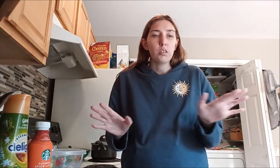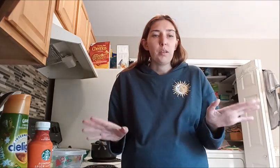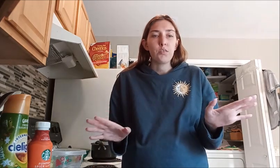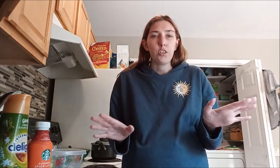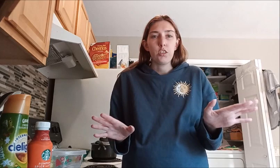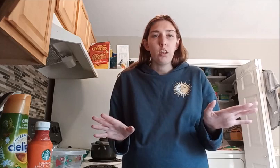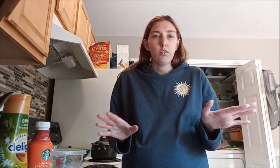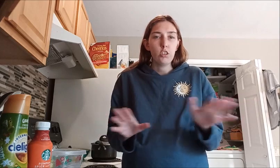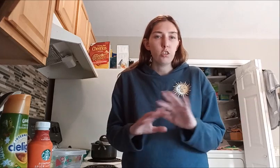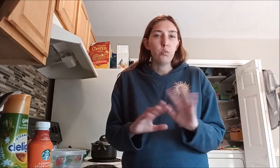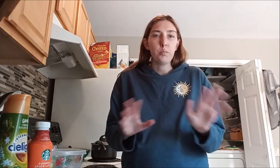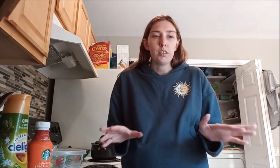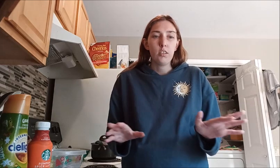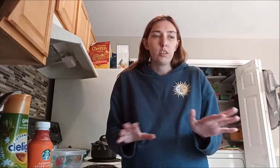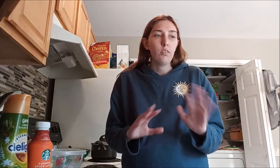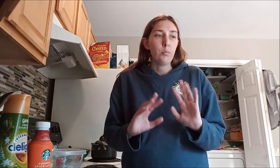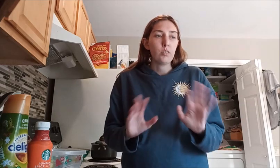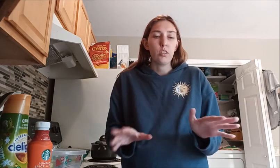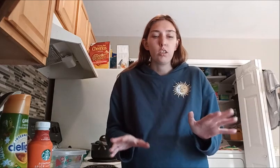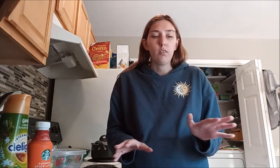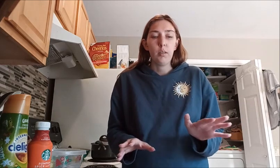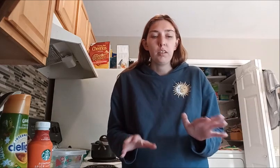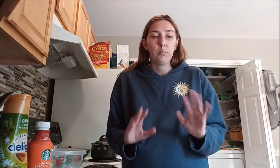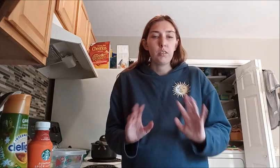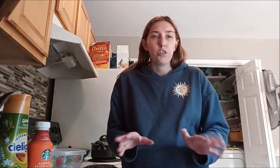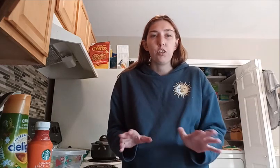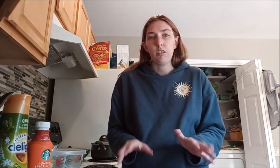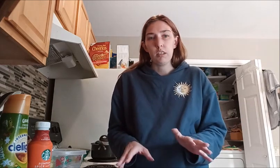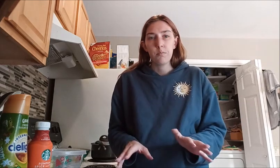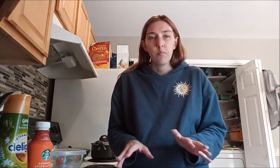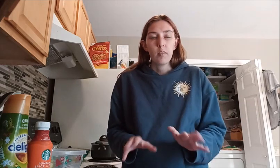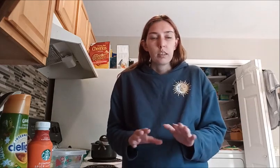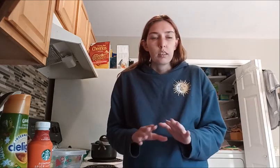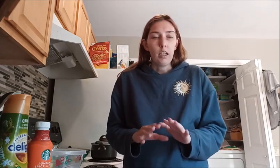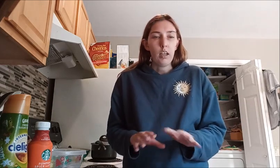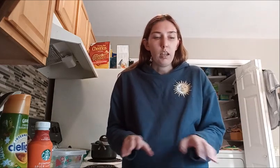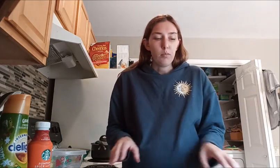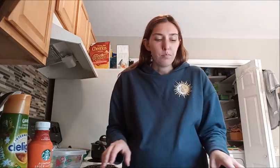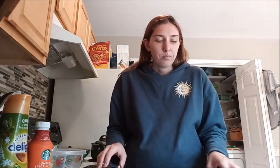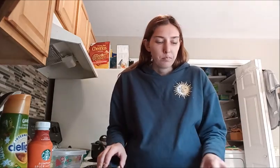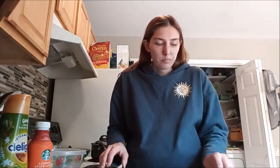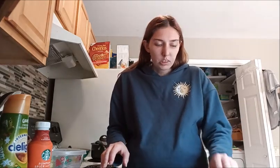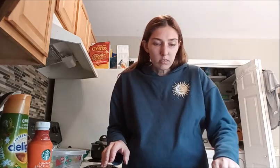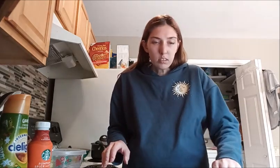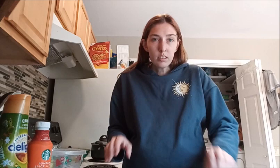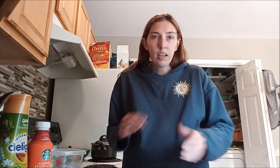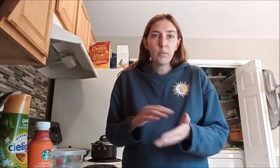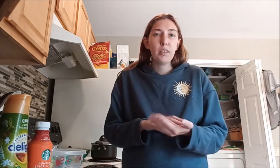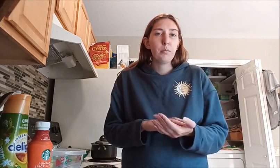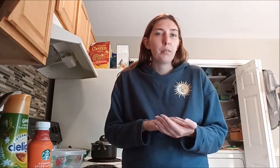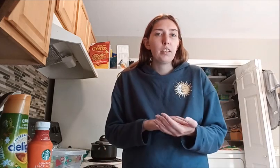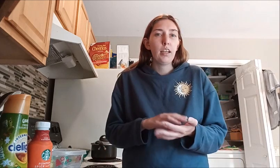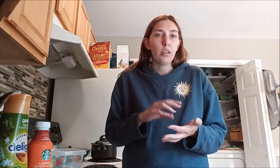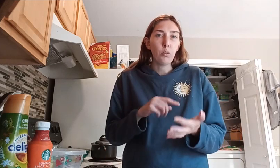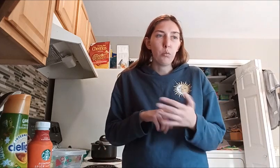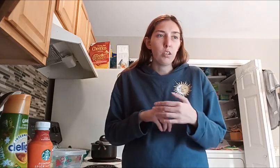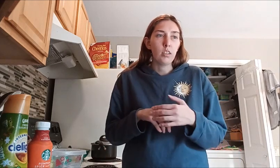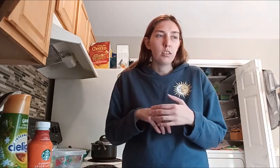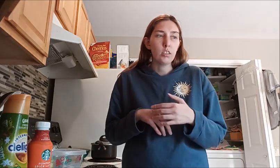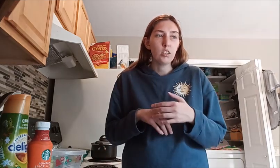what's best for yourself. Just do what's best for yourself and best for your own family and best for your own needs. I have a plan in my mind. I know what I want to do.